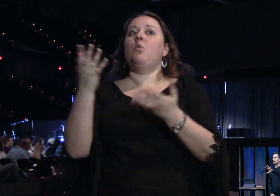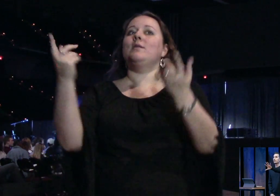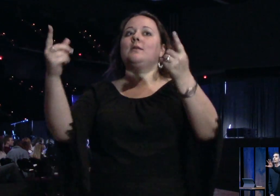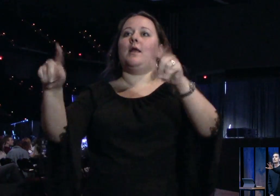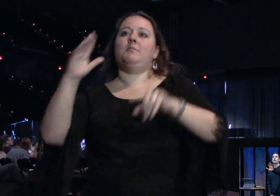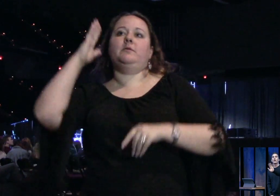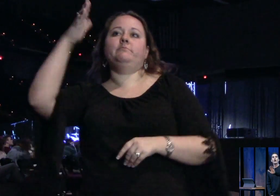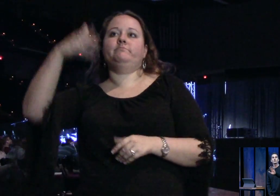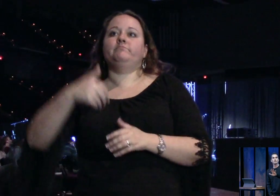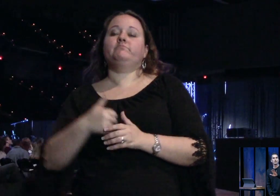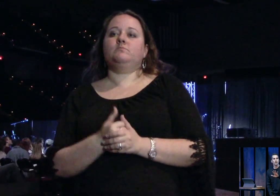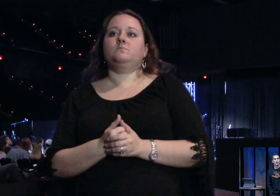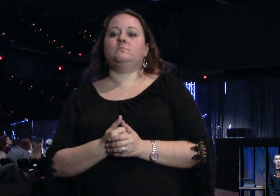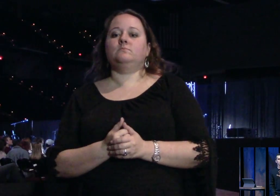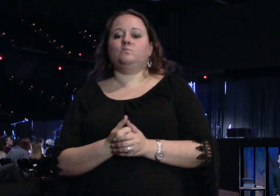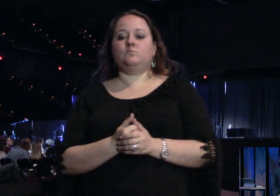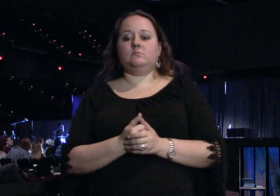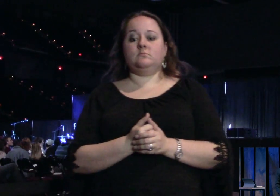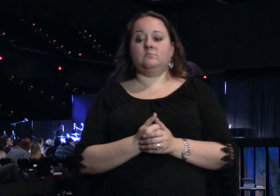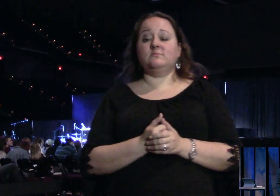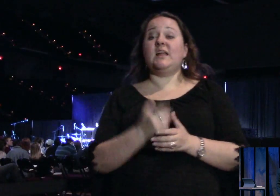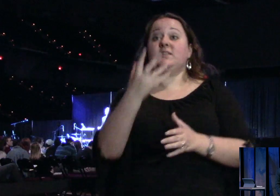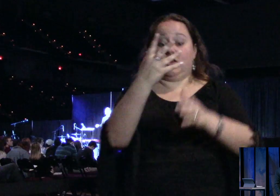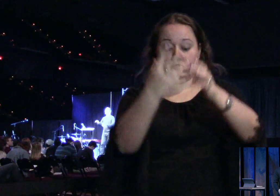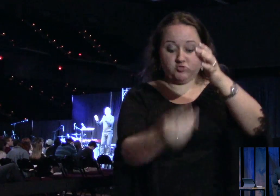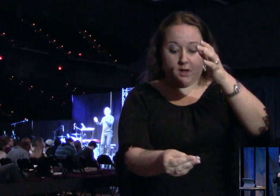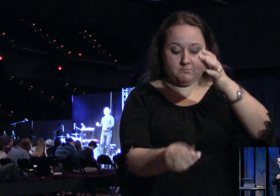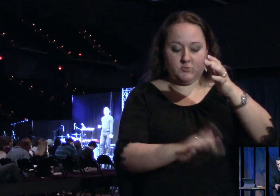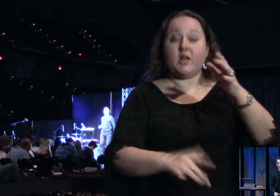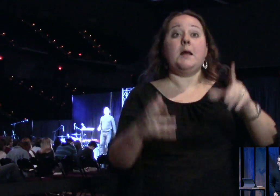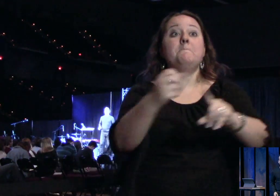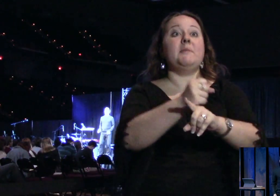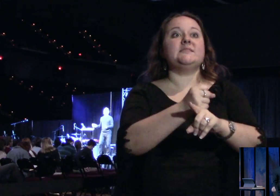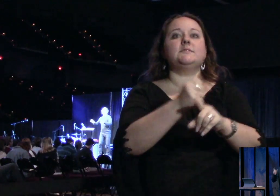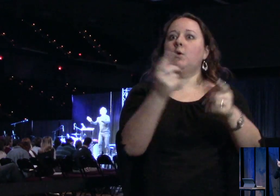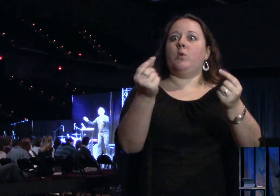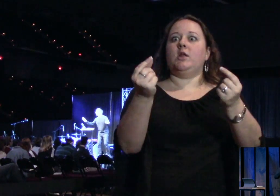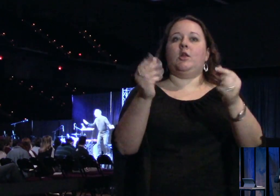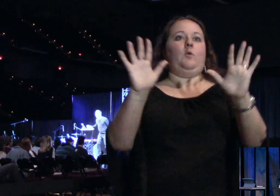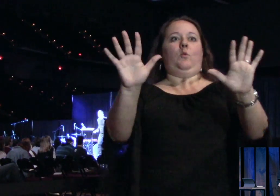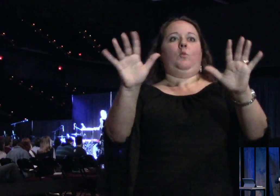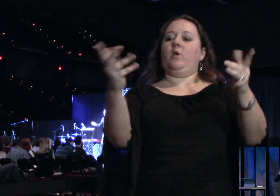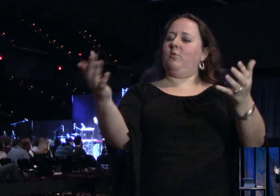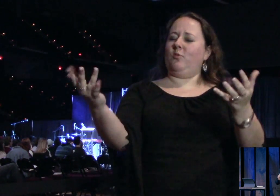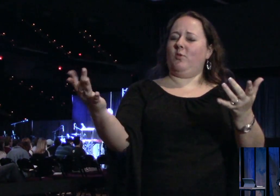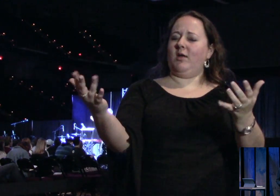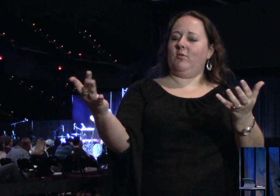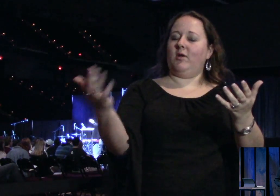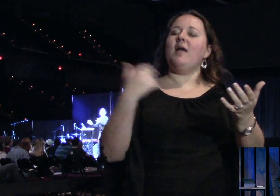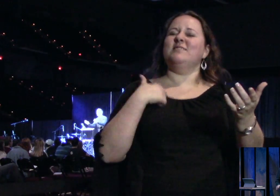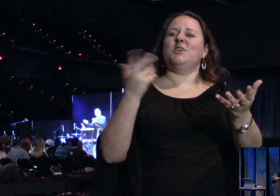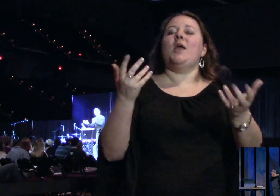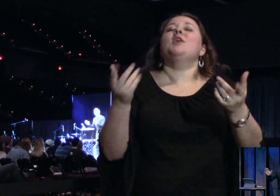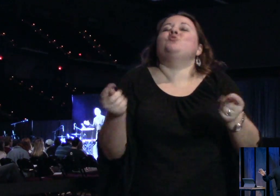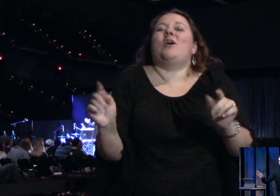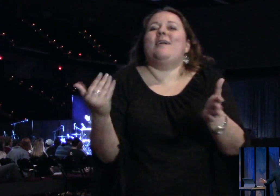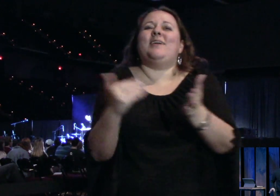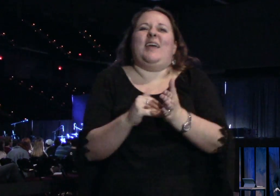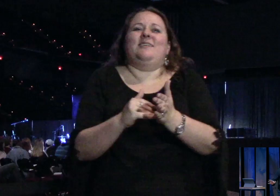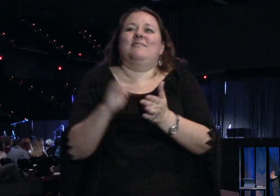can play it, and let me tell you how it's going to go, okay? It's going to drop the first time and you're going to miss it. And so you know what you're going to do? You're going to go,